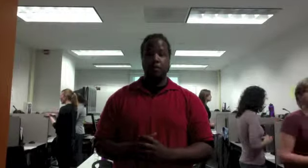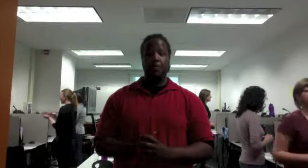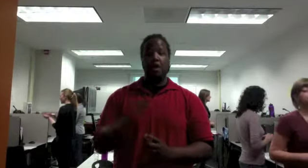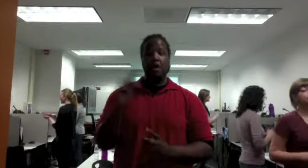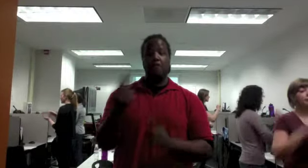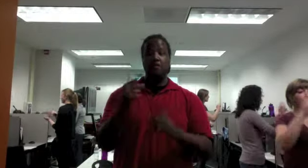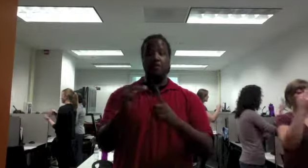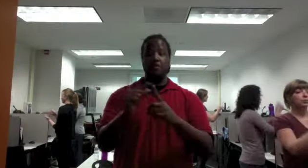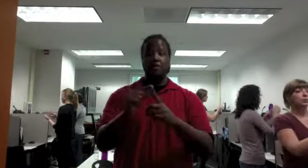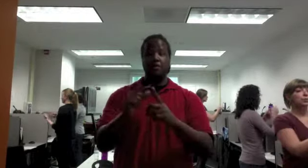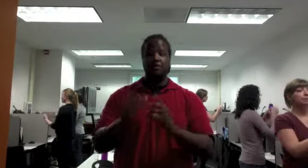First word,